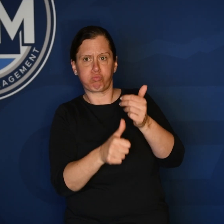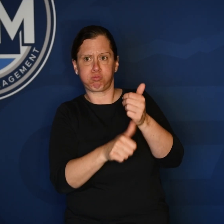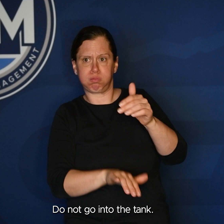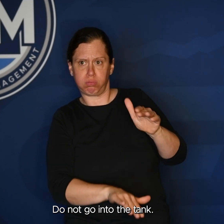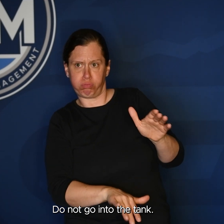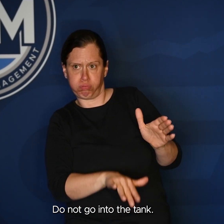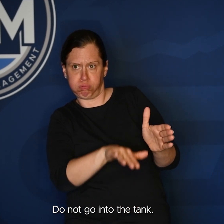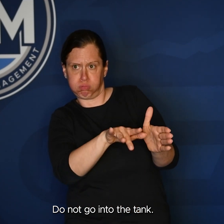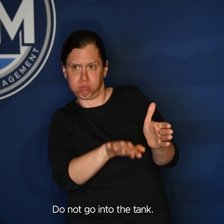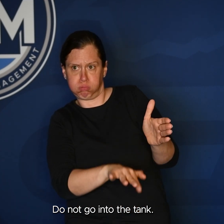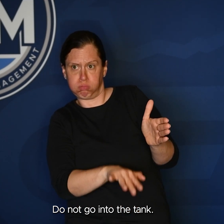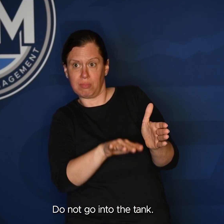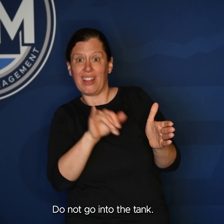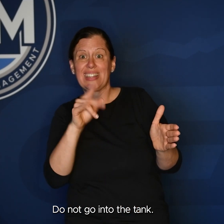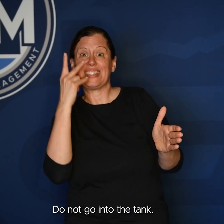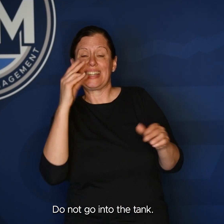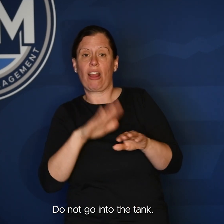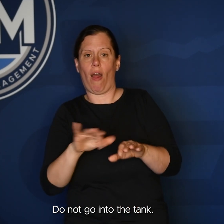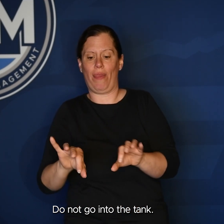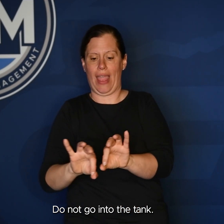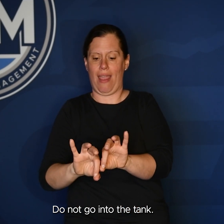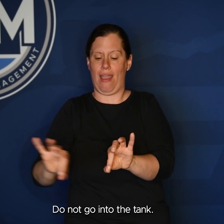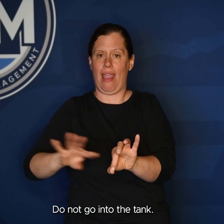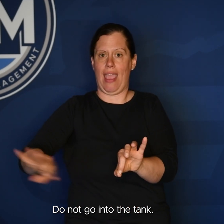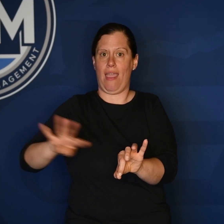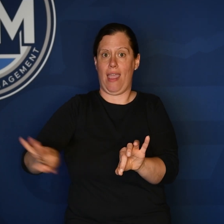Do not go into the tank.